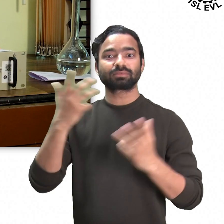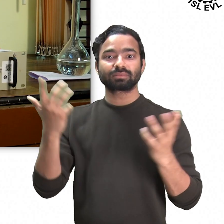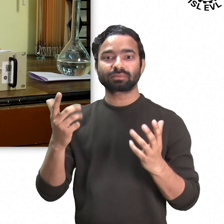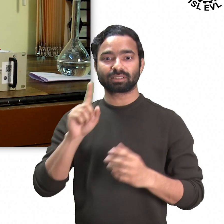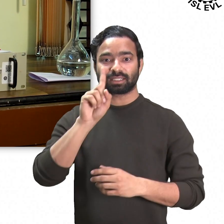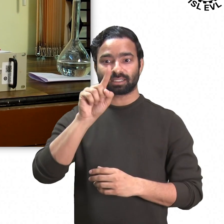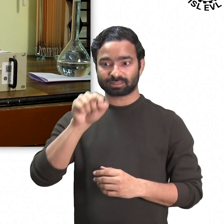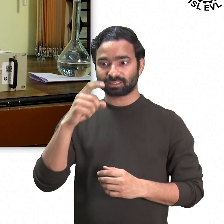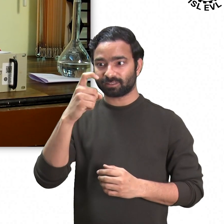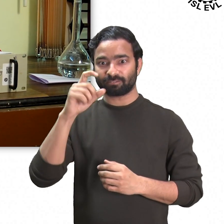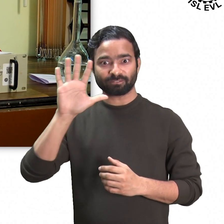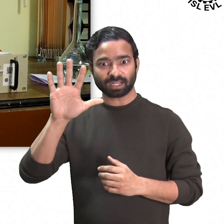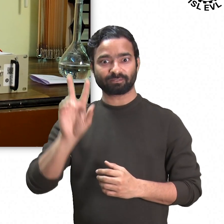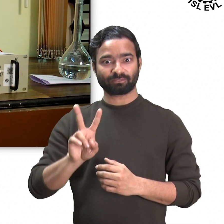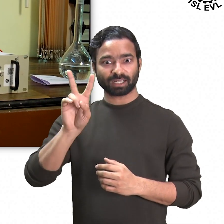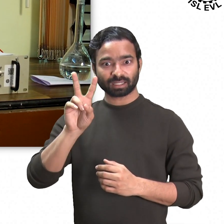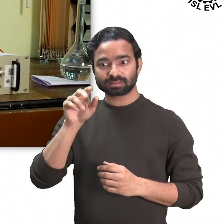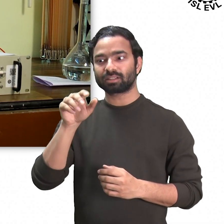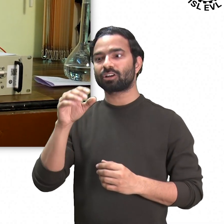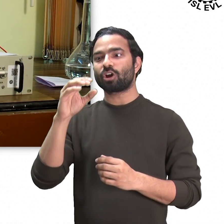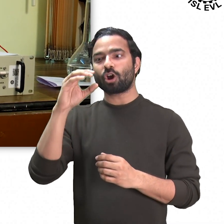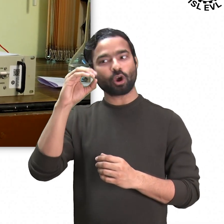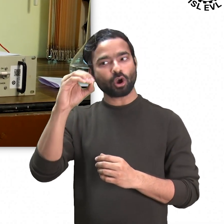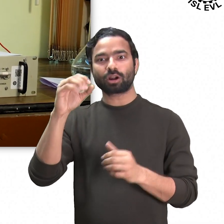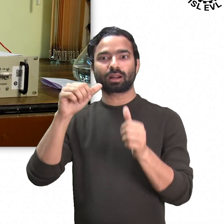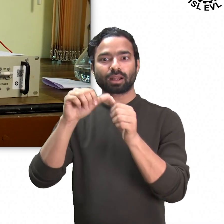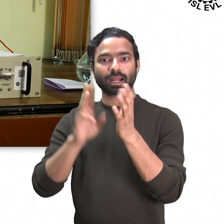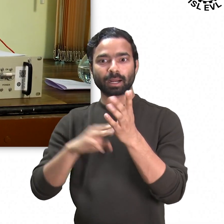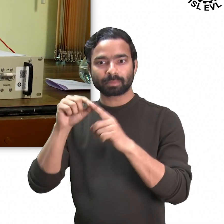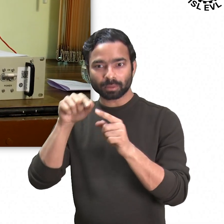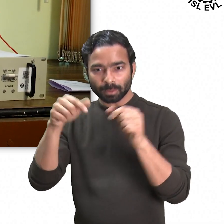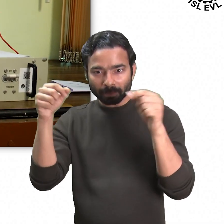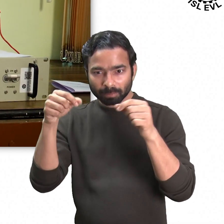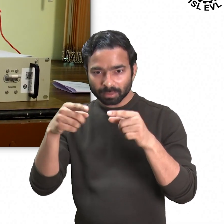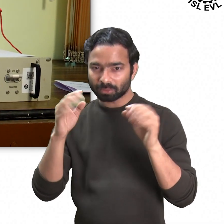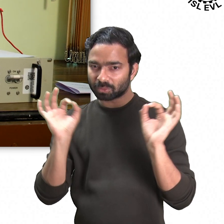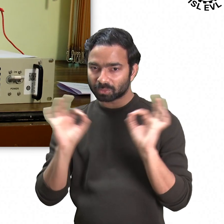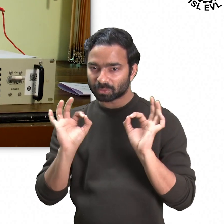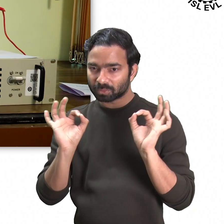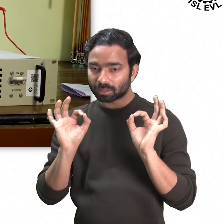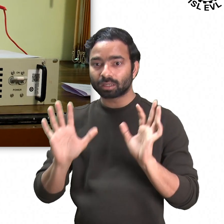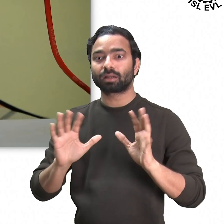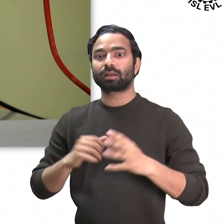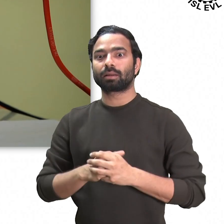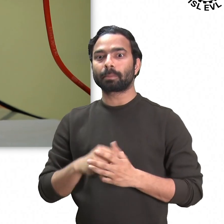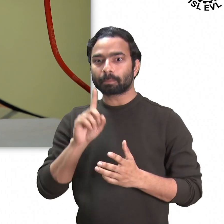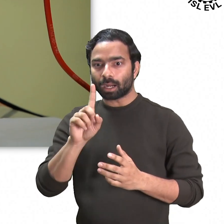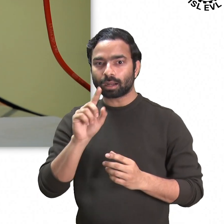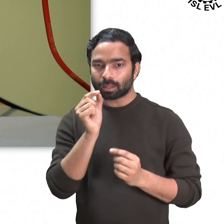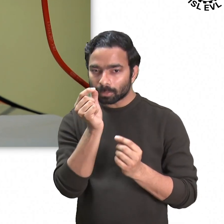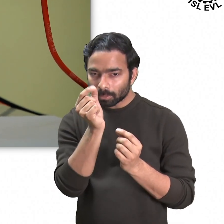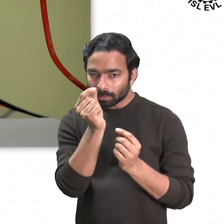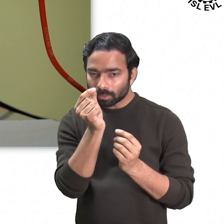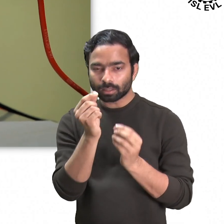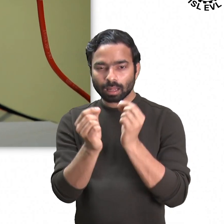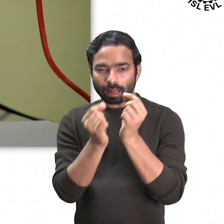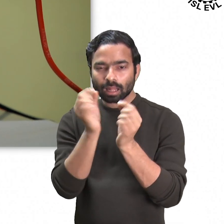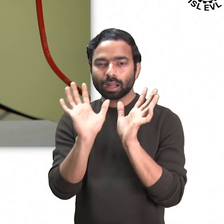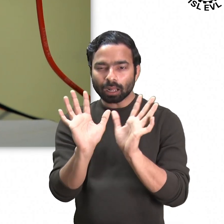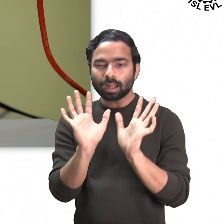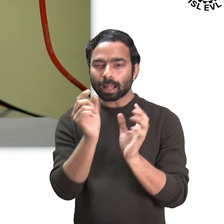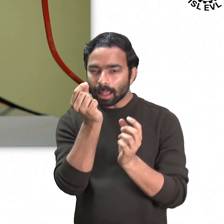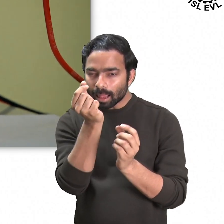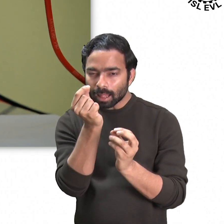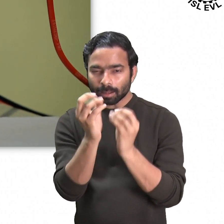cell voltage is raised to 1.75 volt, still there is no change in the value of current, but we can spot